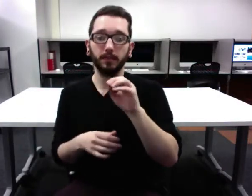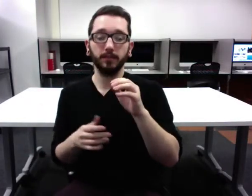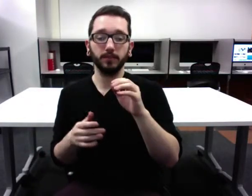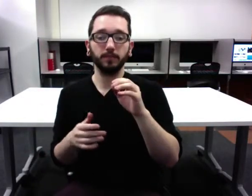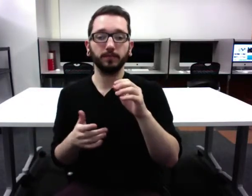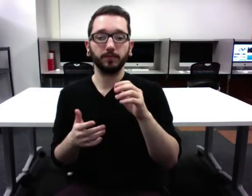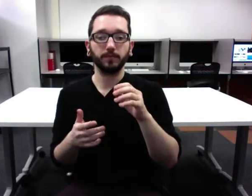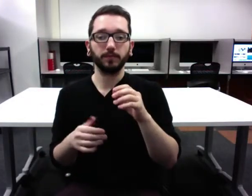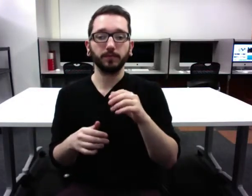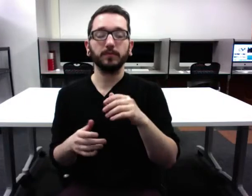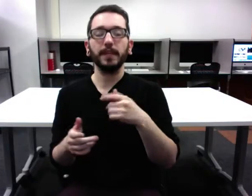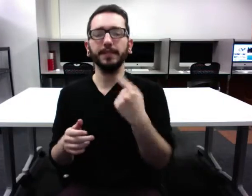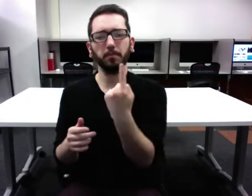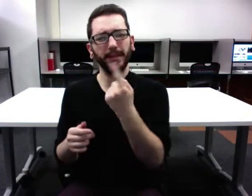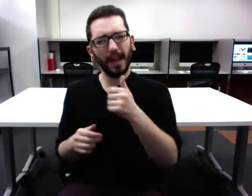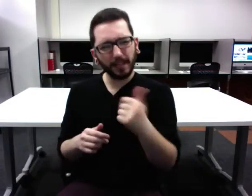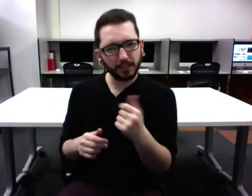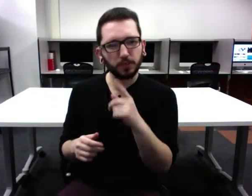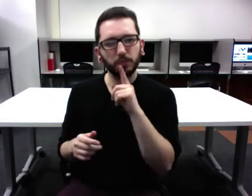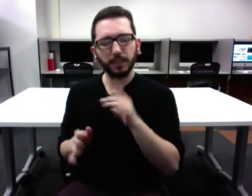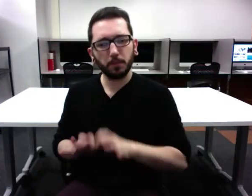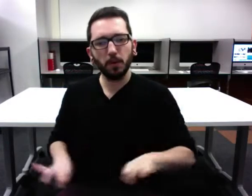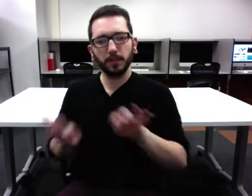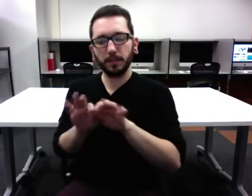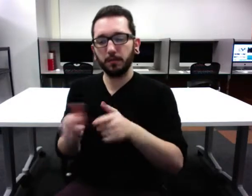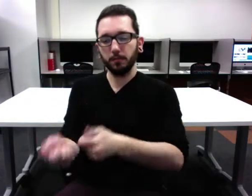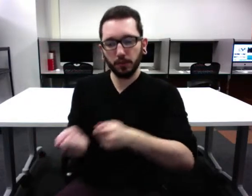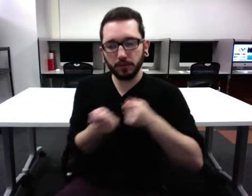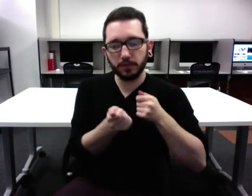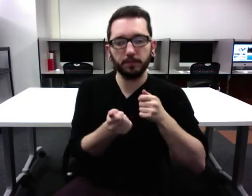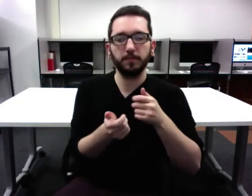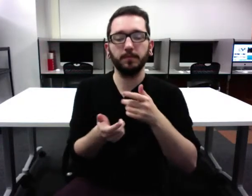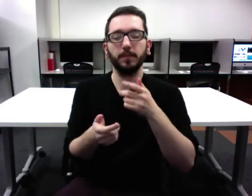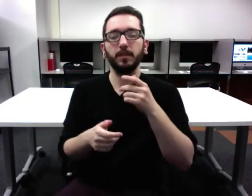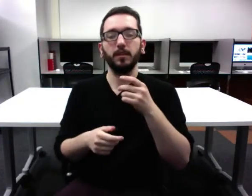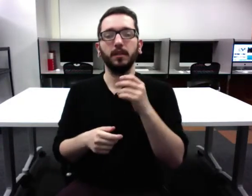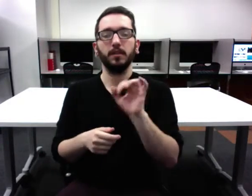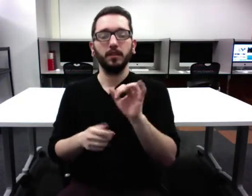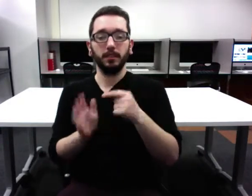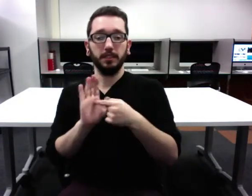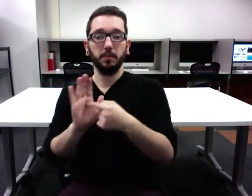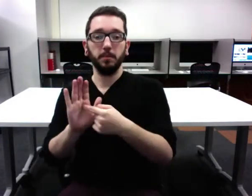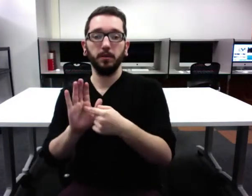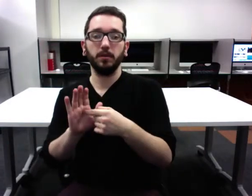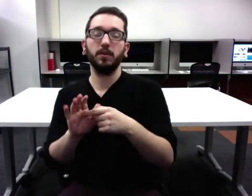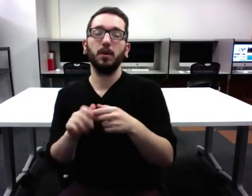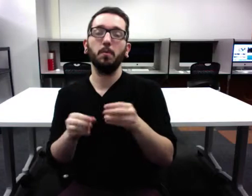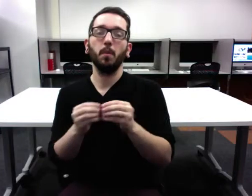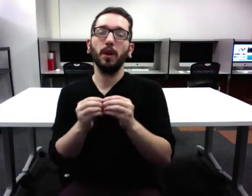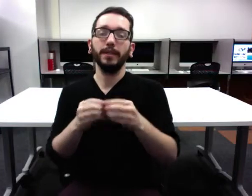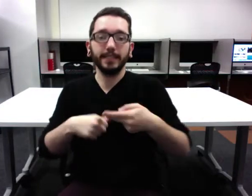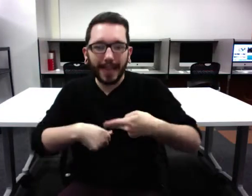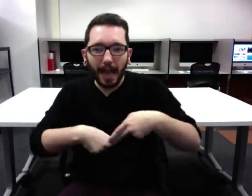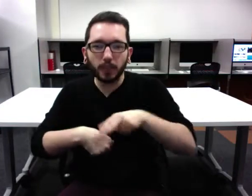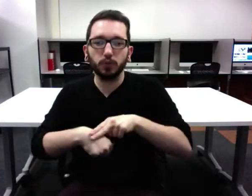pulls them in that direction. And one is that the belief that many of these treatments are more natural. And sometimes that's not always